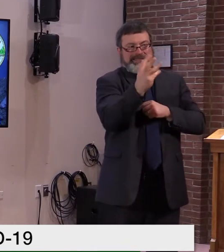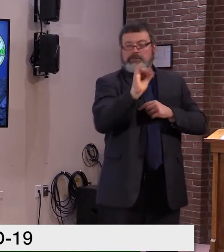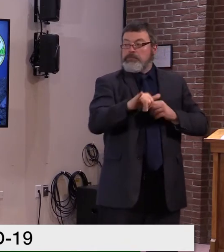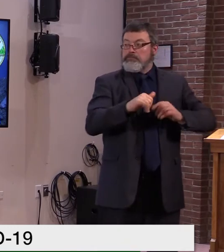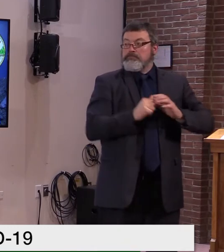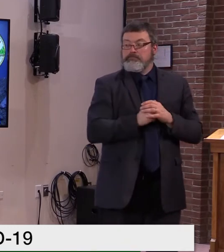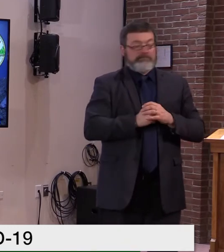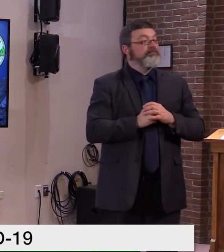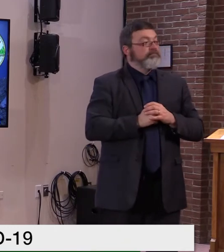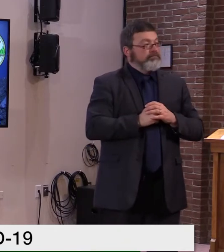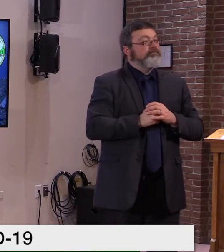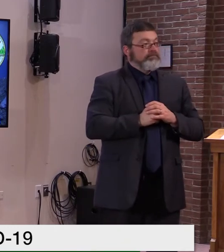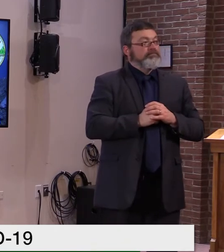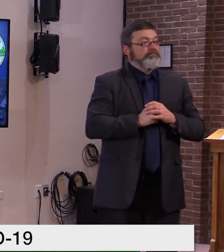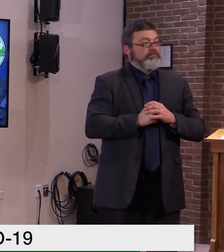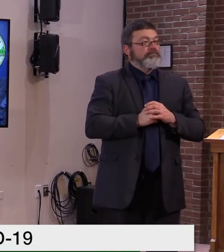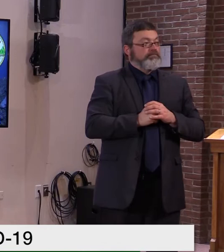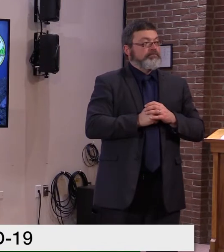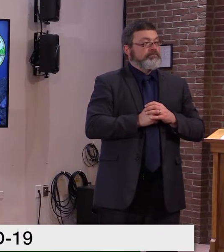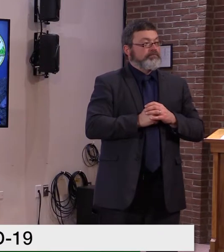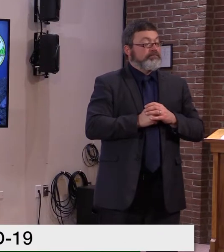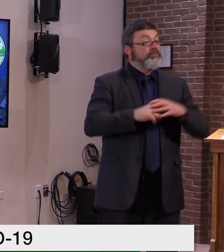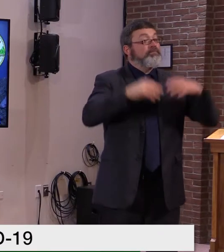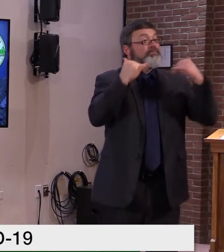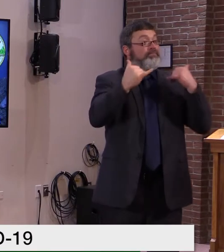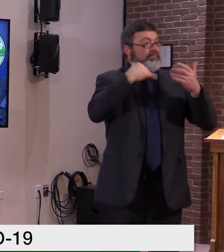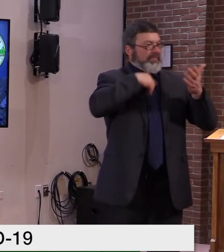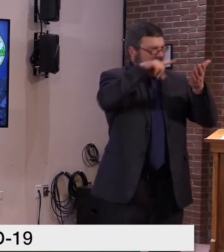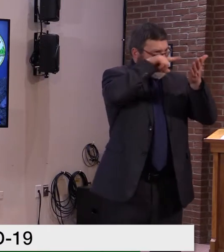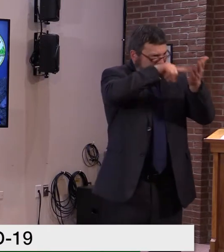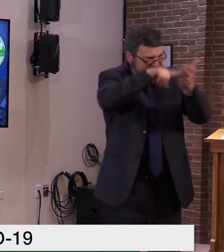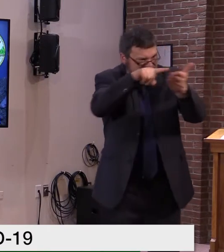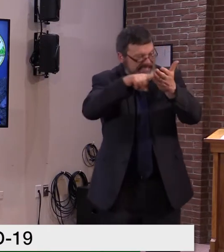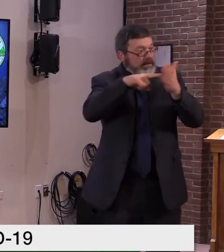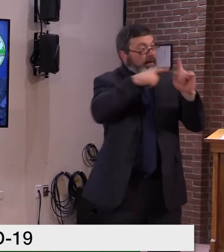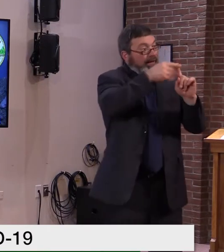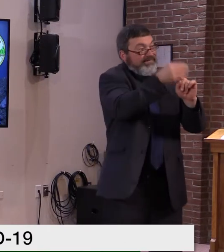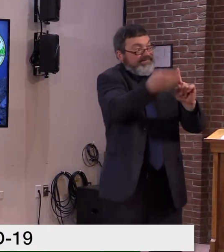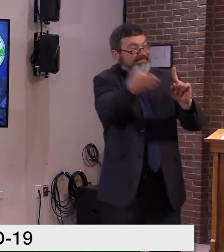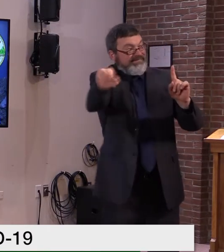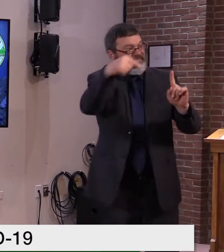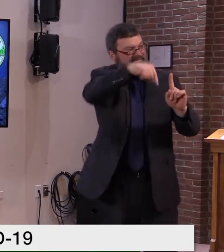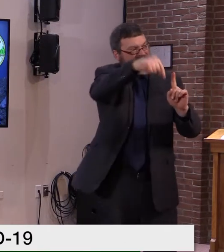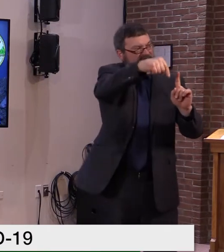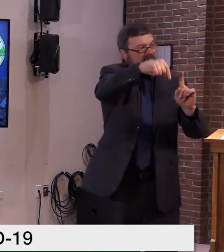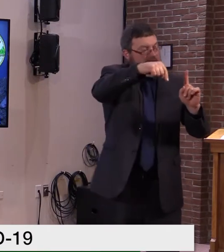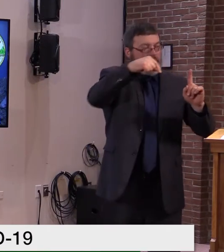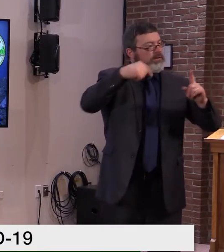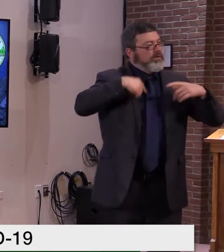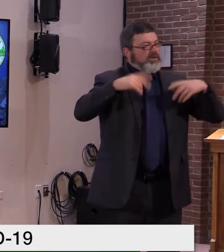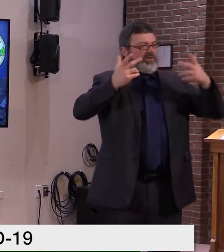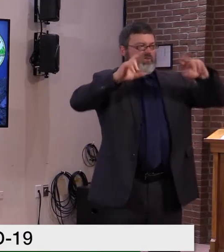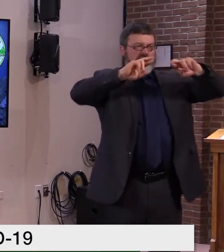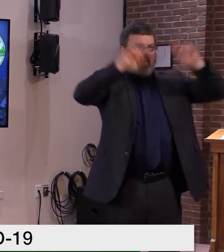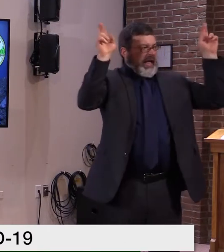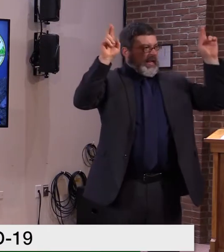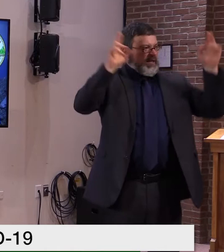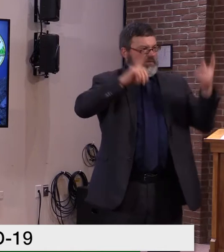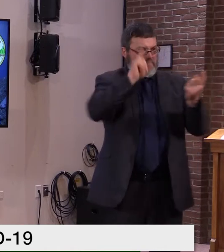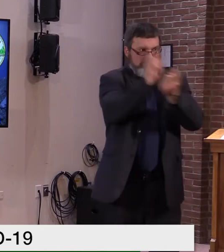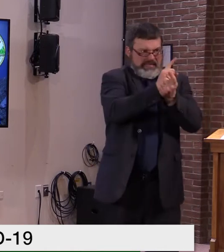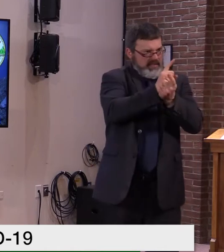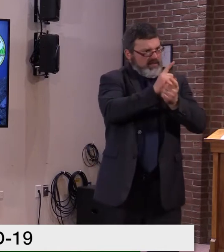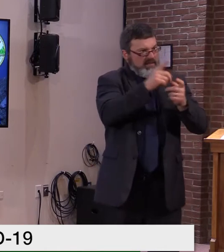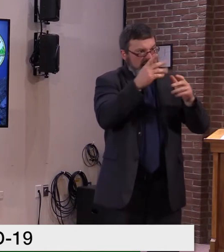have worked hard to ensure we are prepared to meet the rise of cases across Vermont, And as we